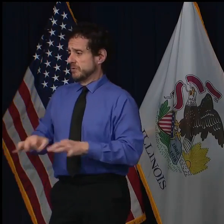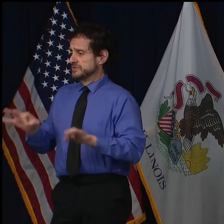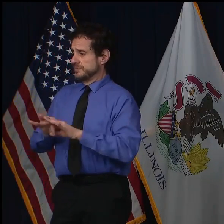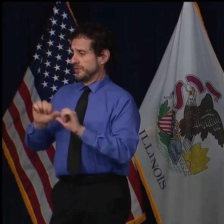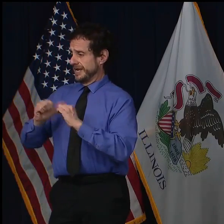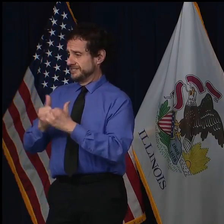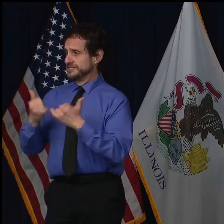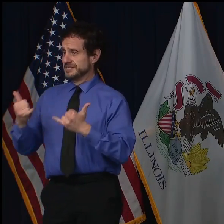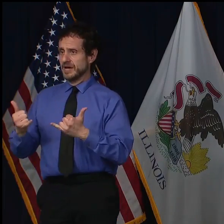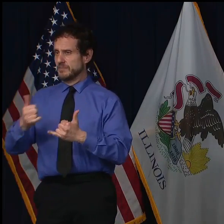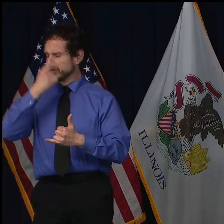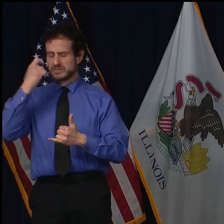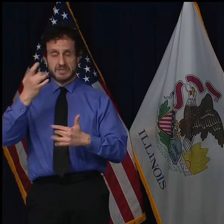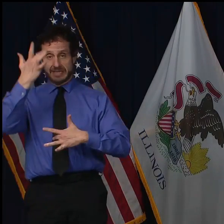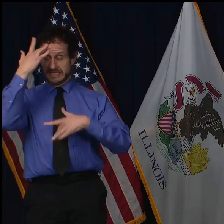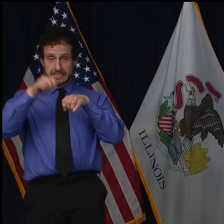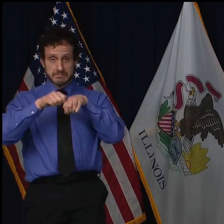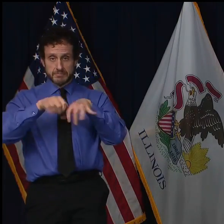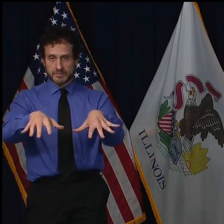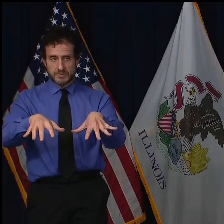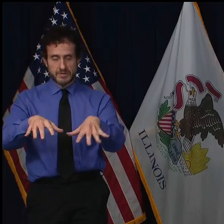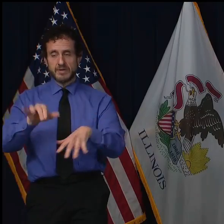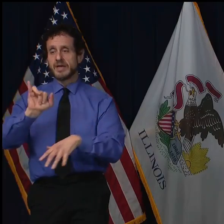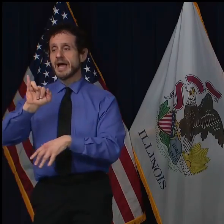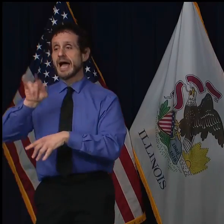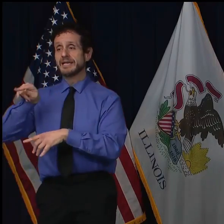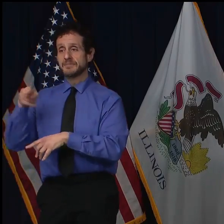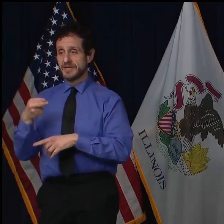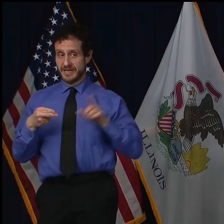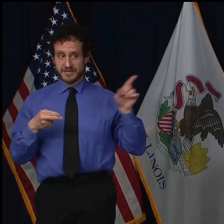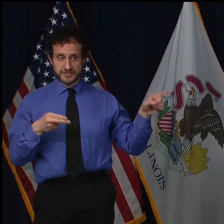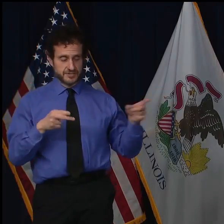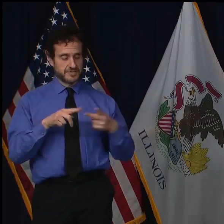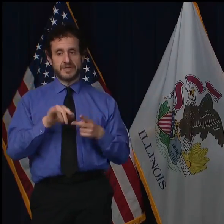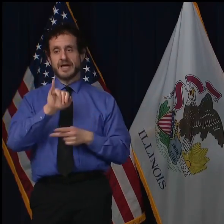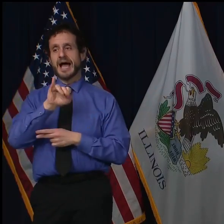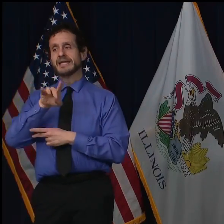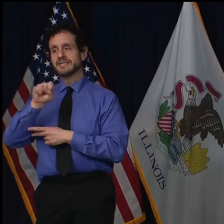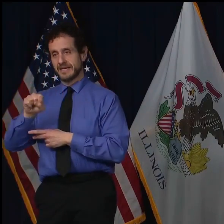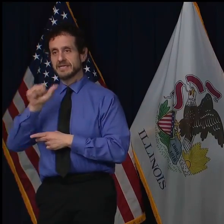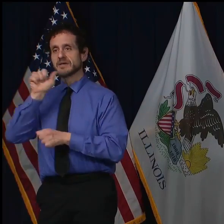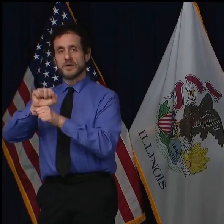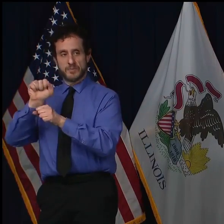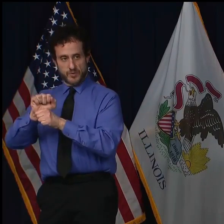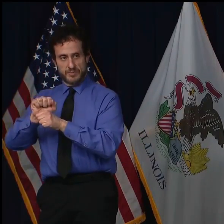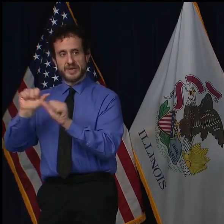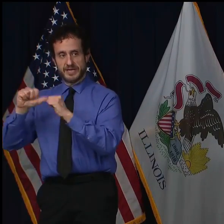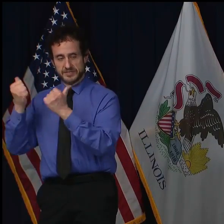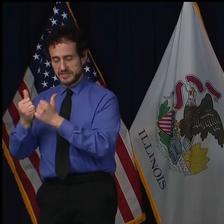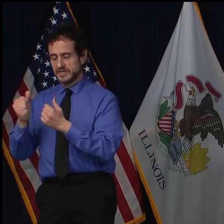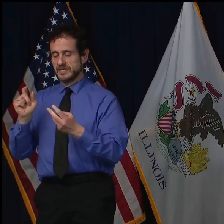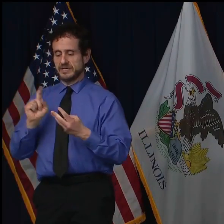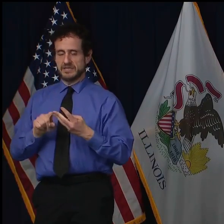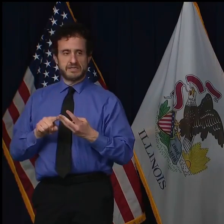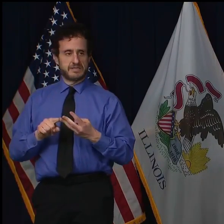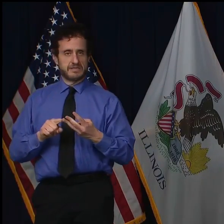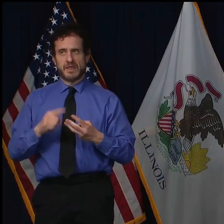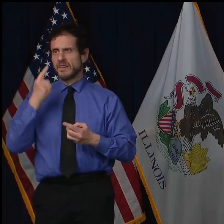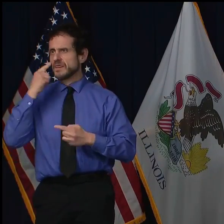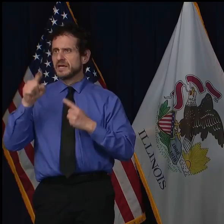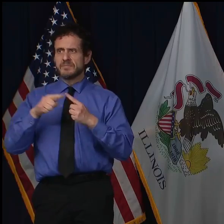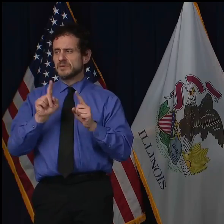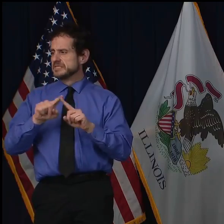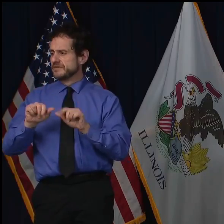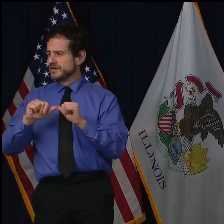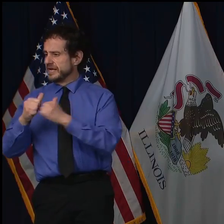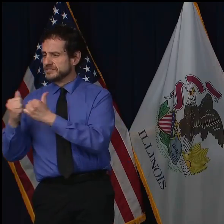now in this pandemic, right? The IDPH, IDES, Think about the agencies